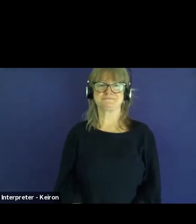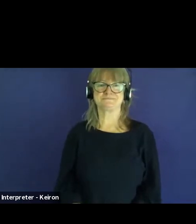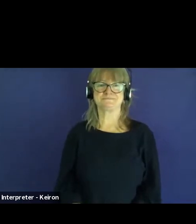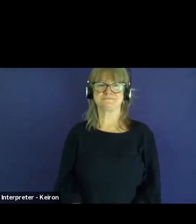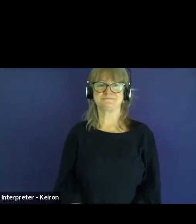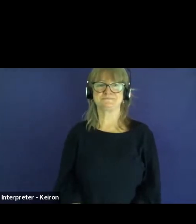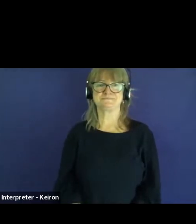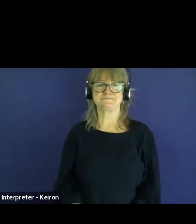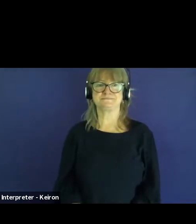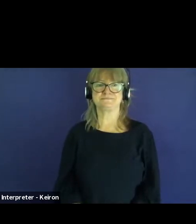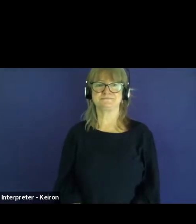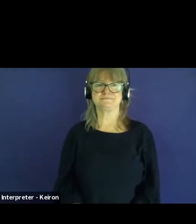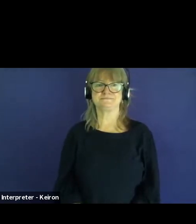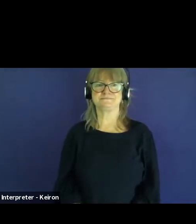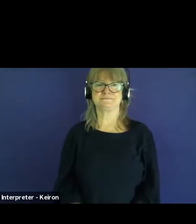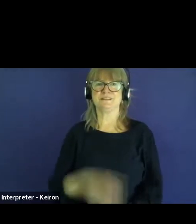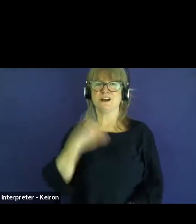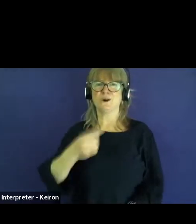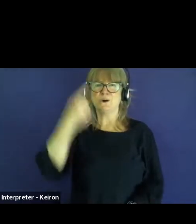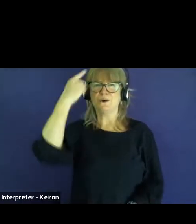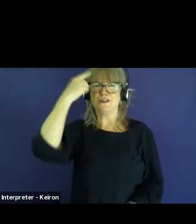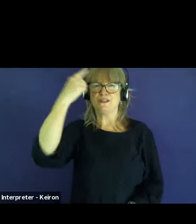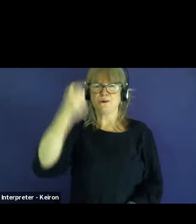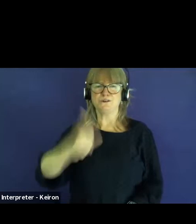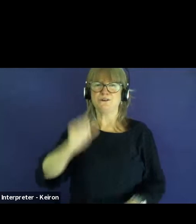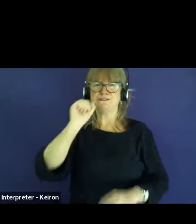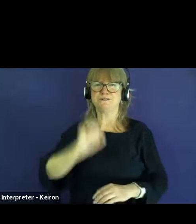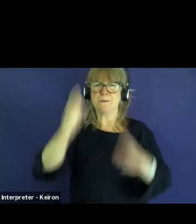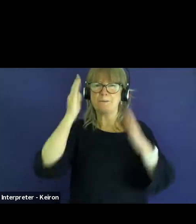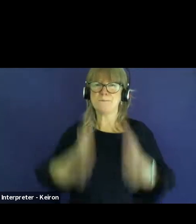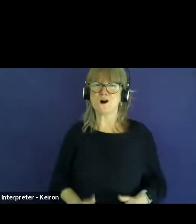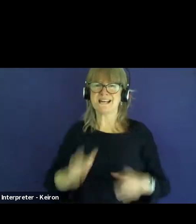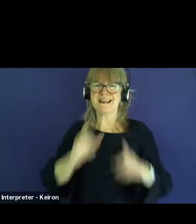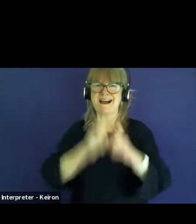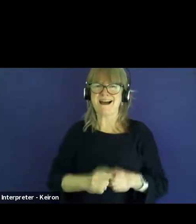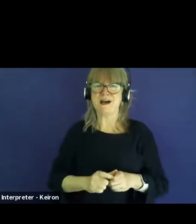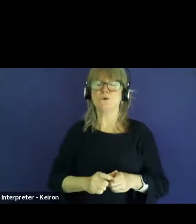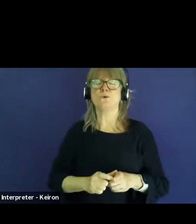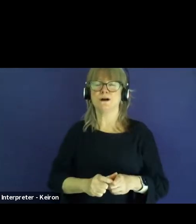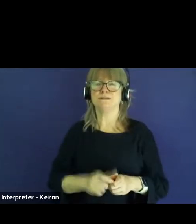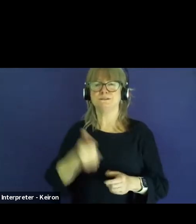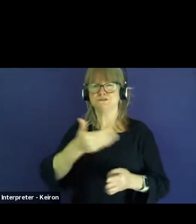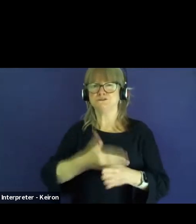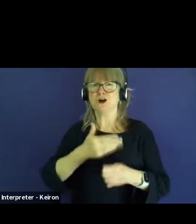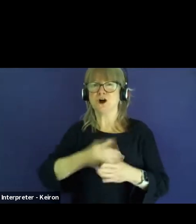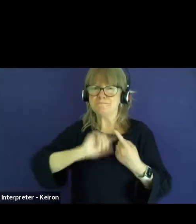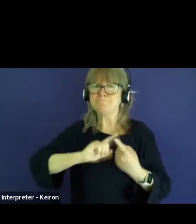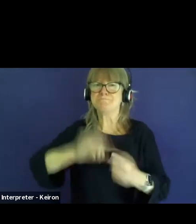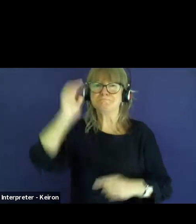Who thought bodyweight exercises could be so tough? You're doing so well. Keep up the good